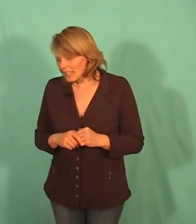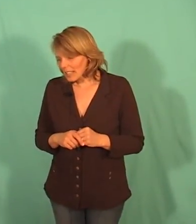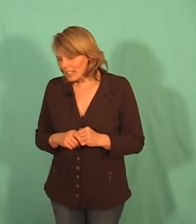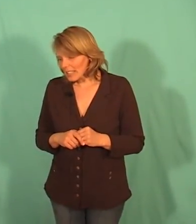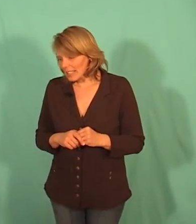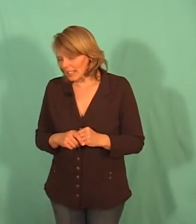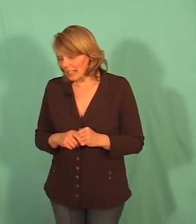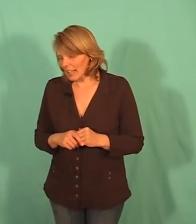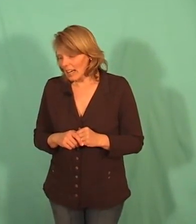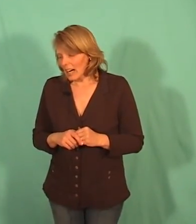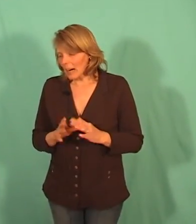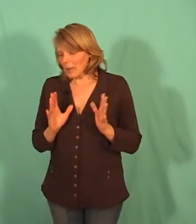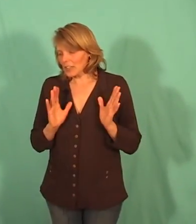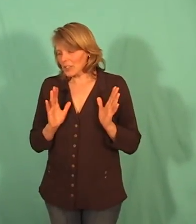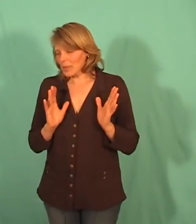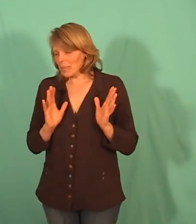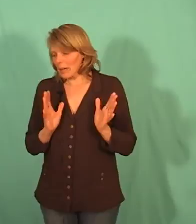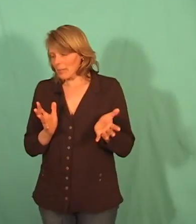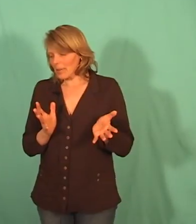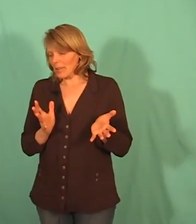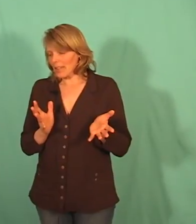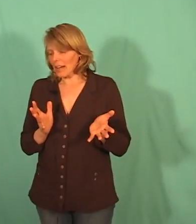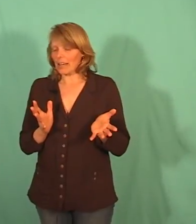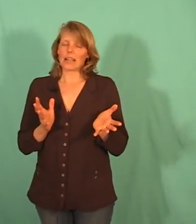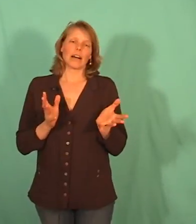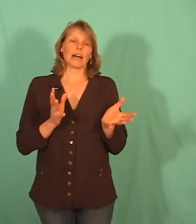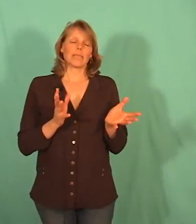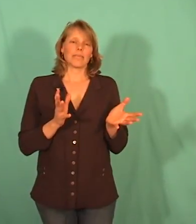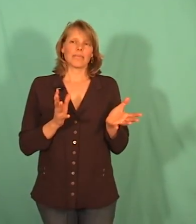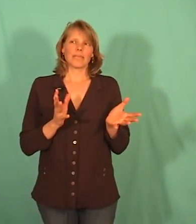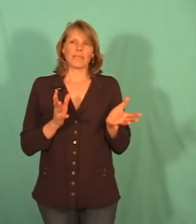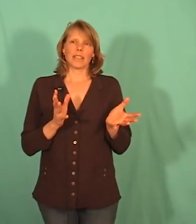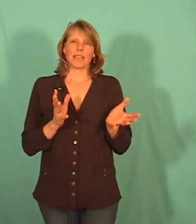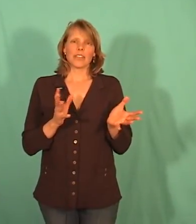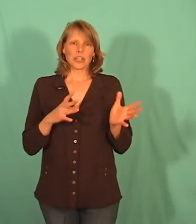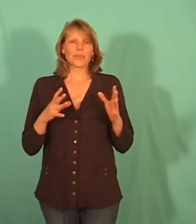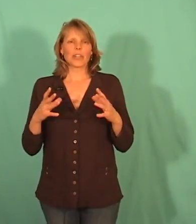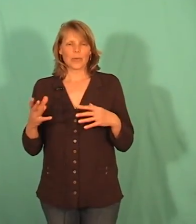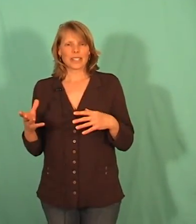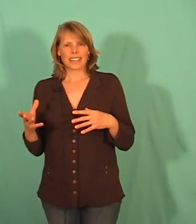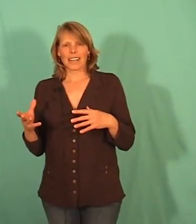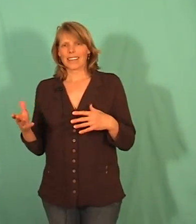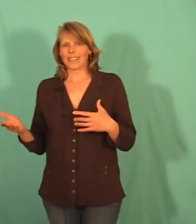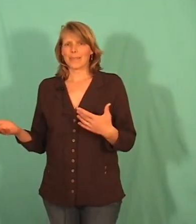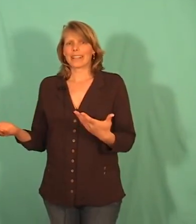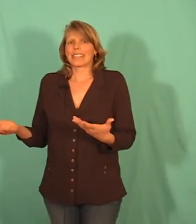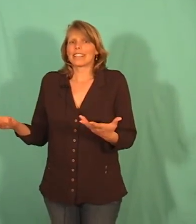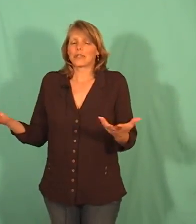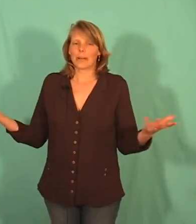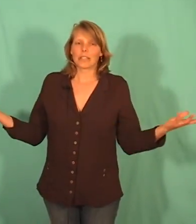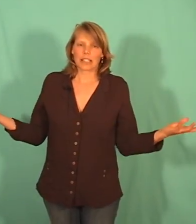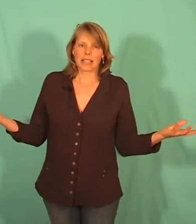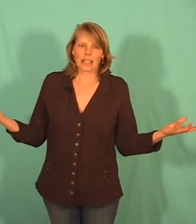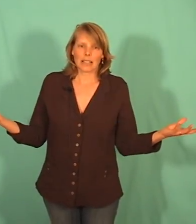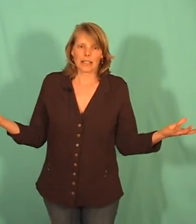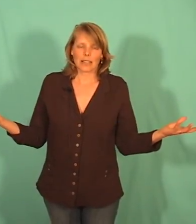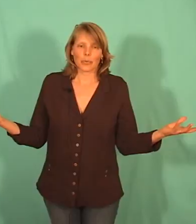Let's see. I want you to remember that if you don't know a sign, I'm not going to teach you every sign in the